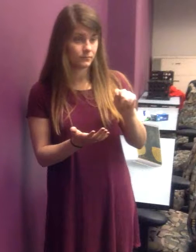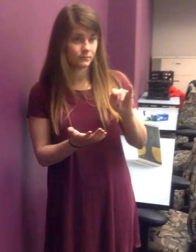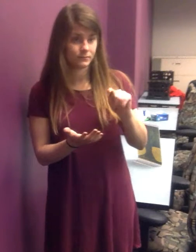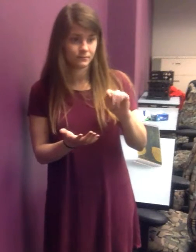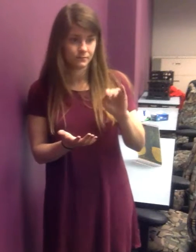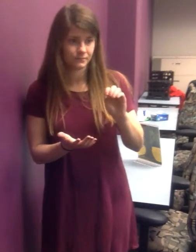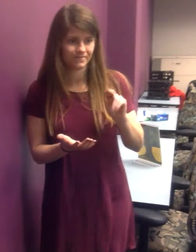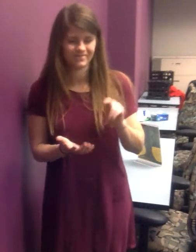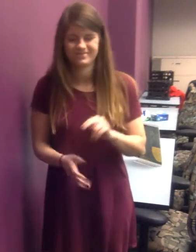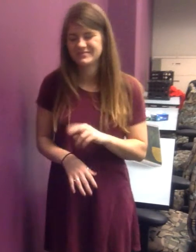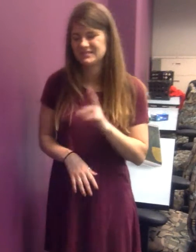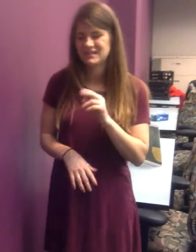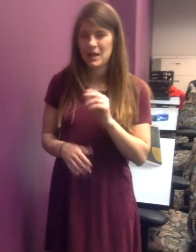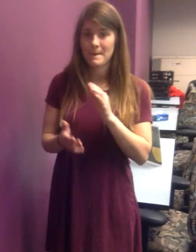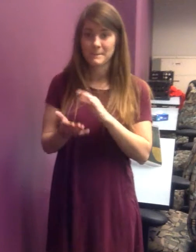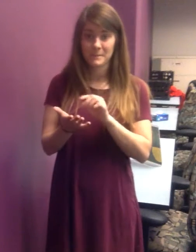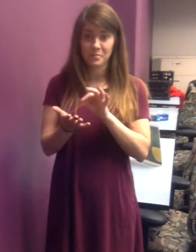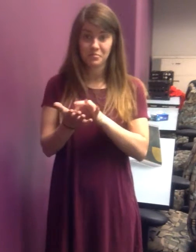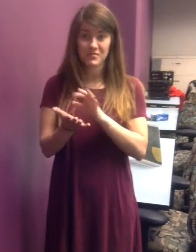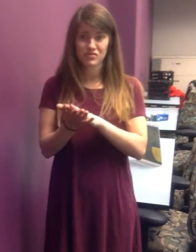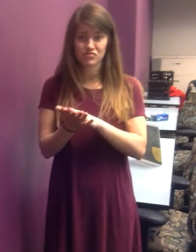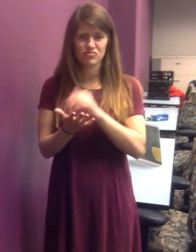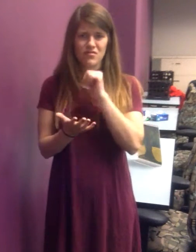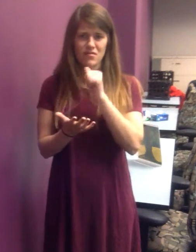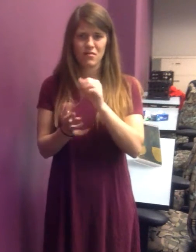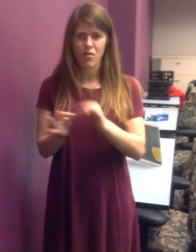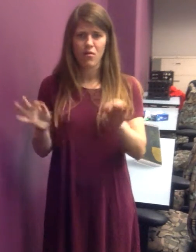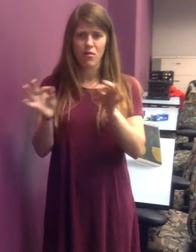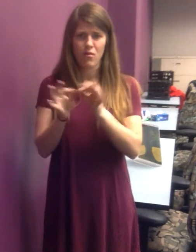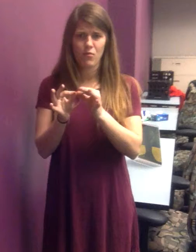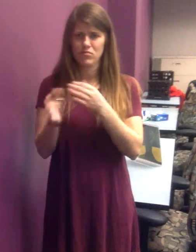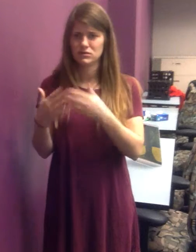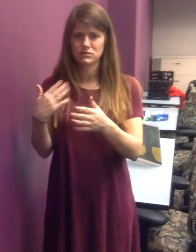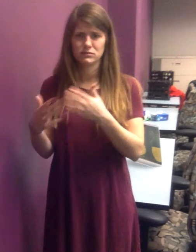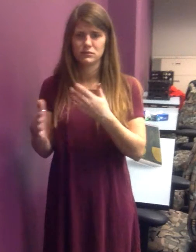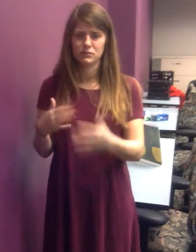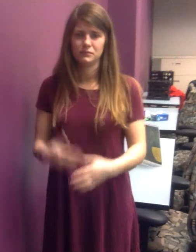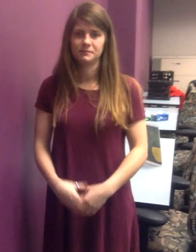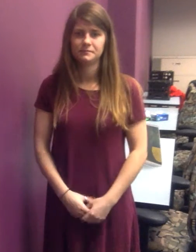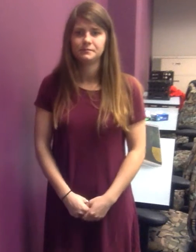all it takes to get you on the list. This document, skeptics claim, counters the scientific consensus on global